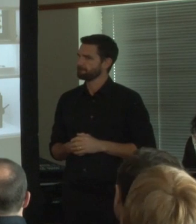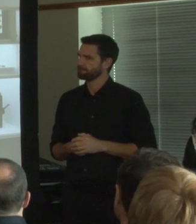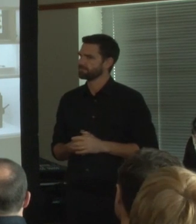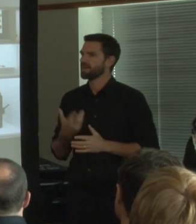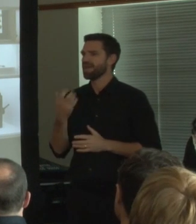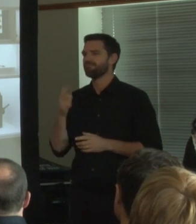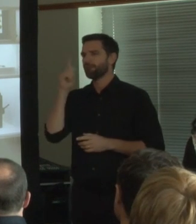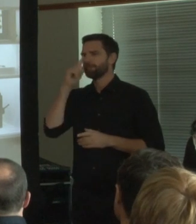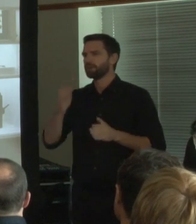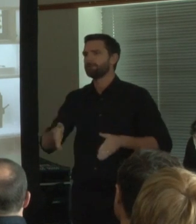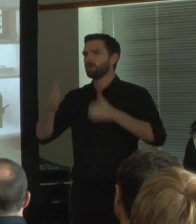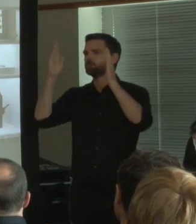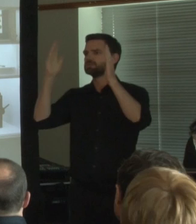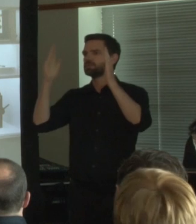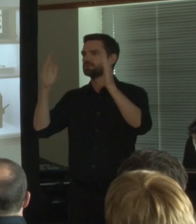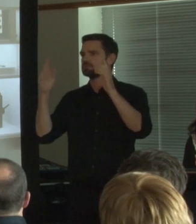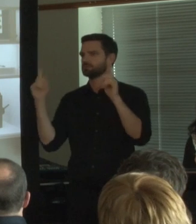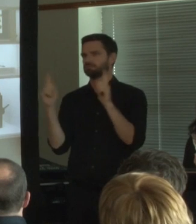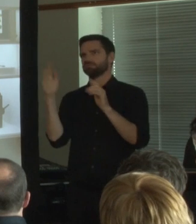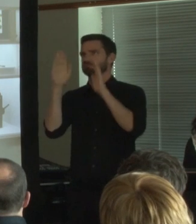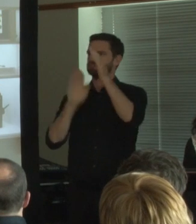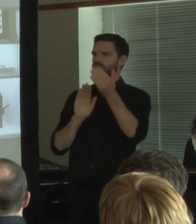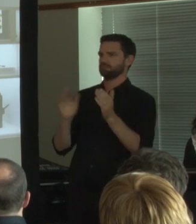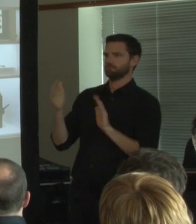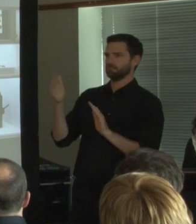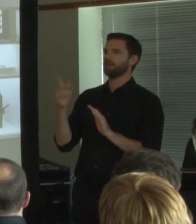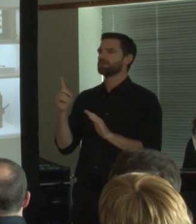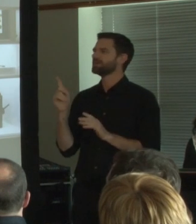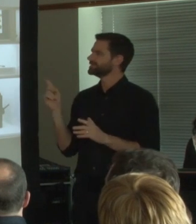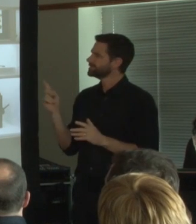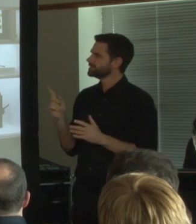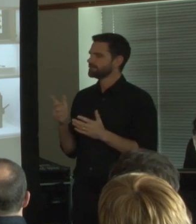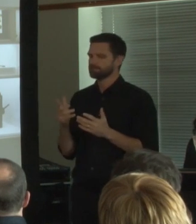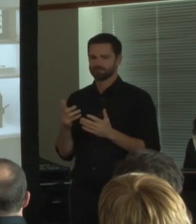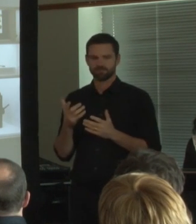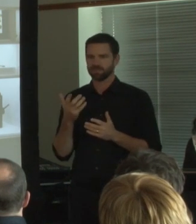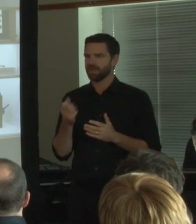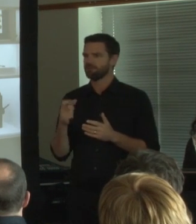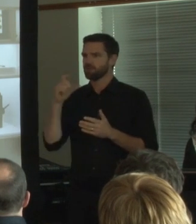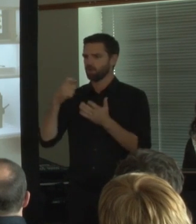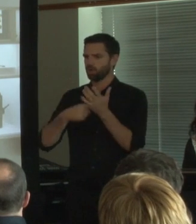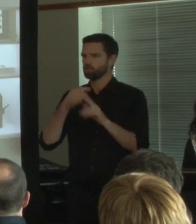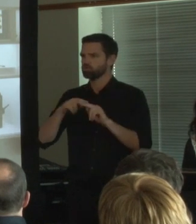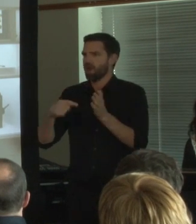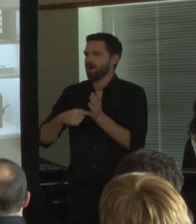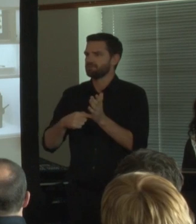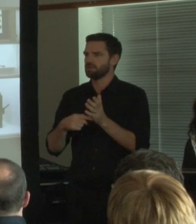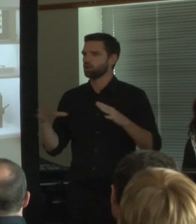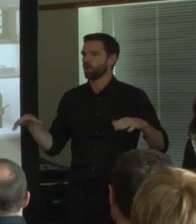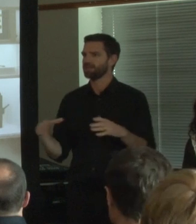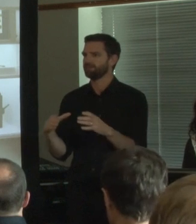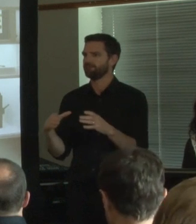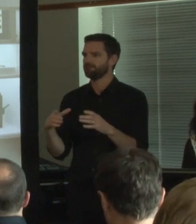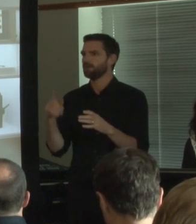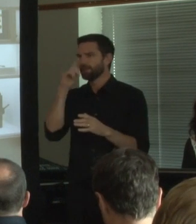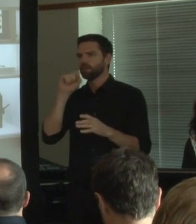although, and again, it was interesting because this has already been mentioned earlier, we've got Craft Collective, which is once a month people get together and do craft